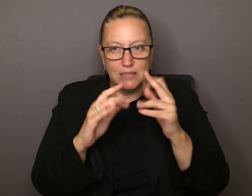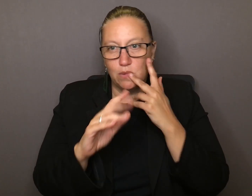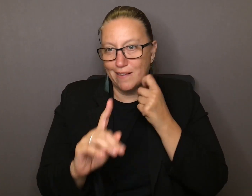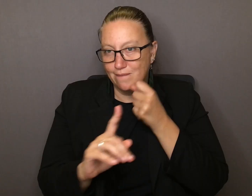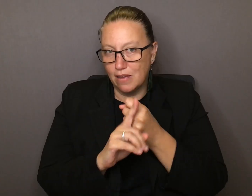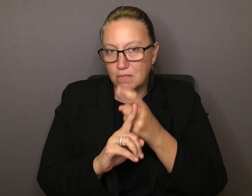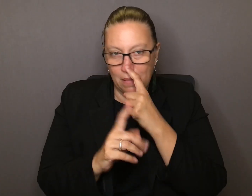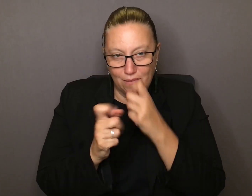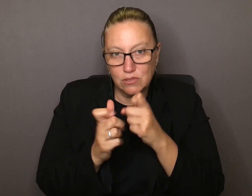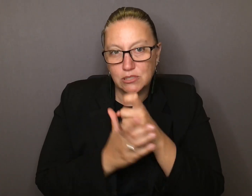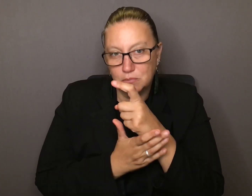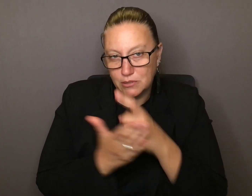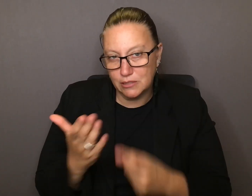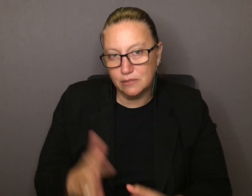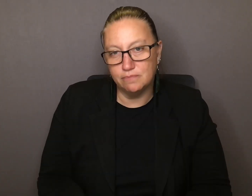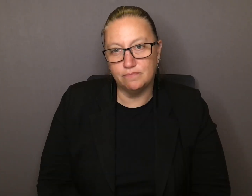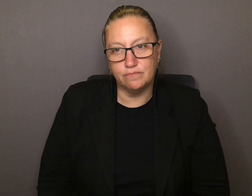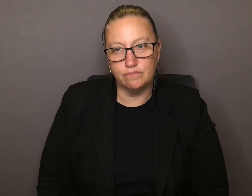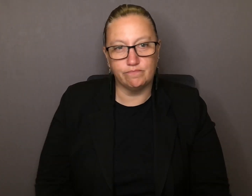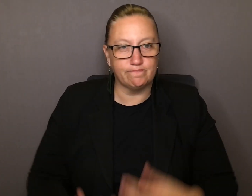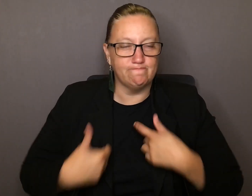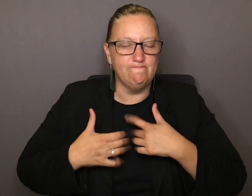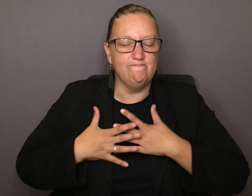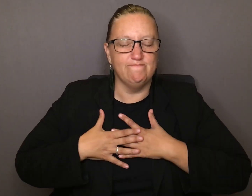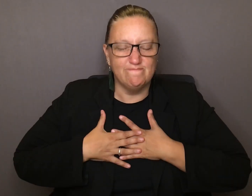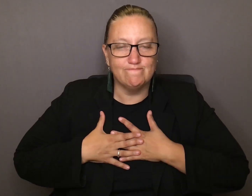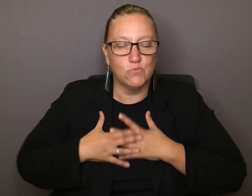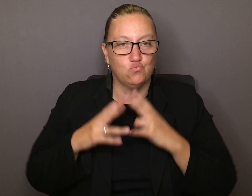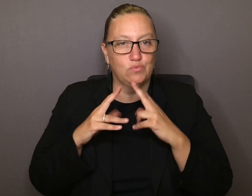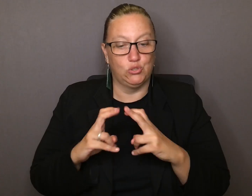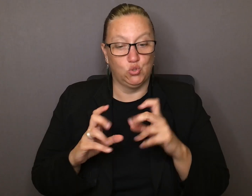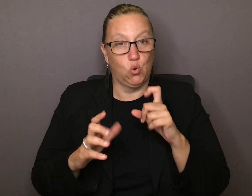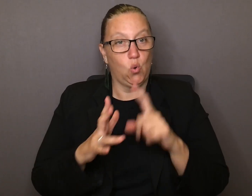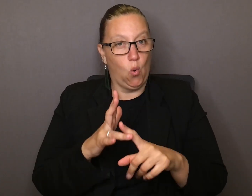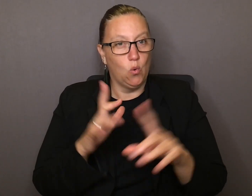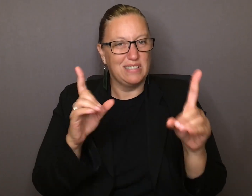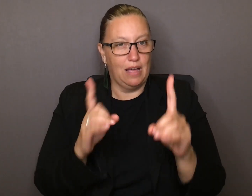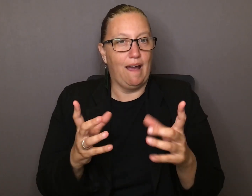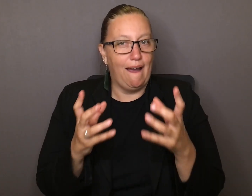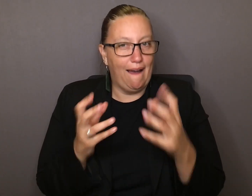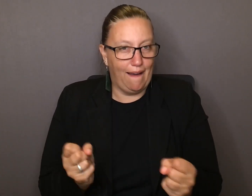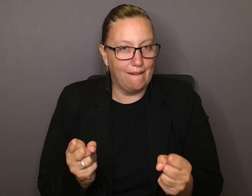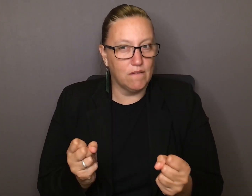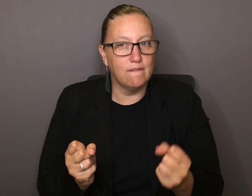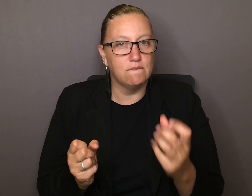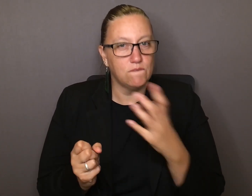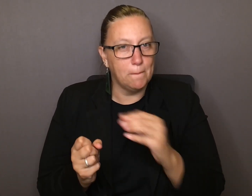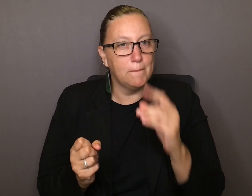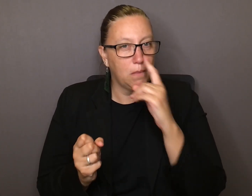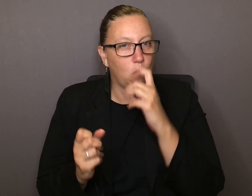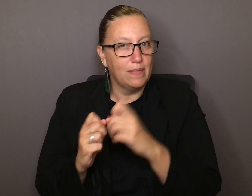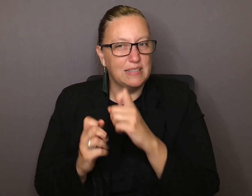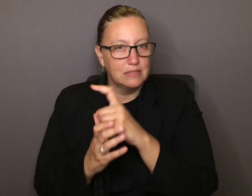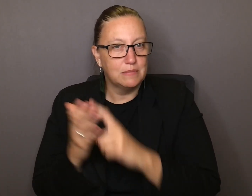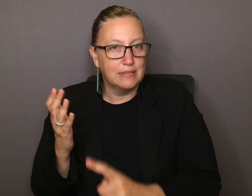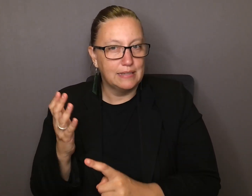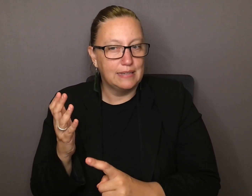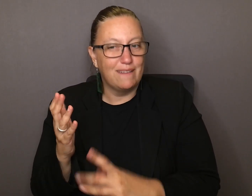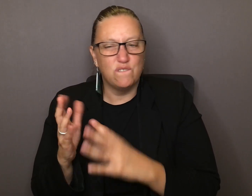passionate about research that's co-designed with people with disability from the very start of research and policy